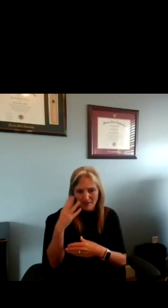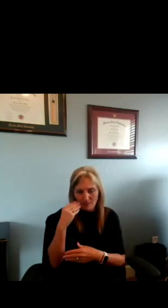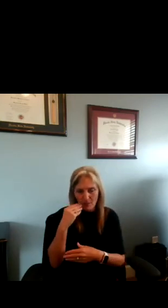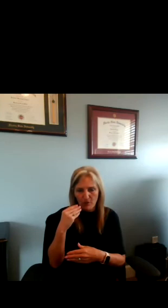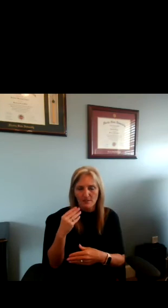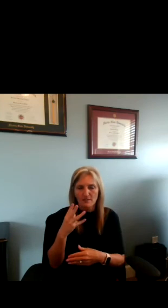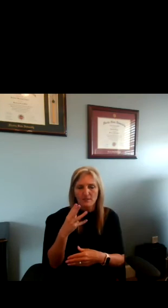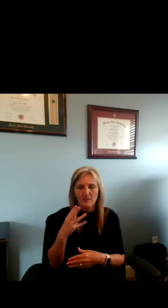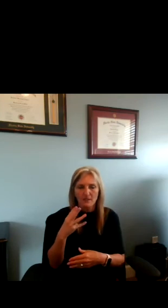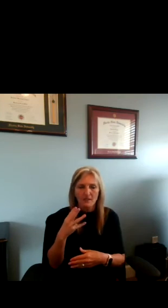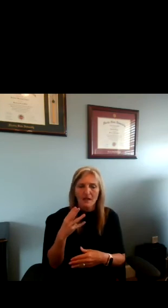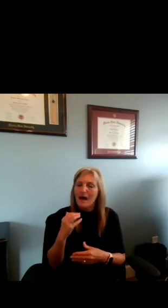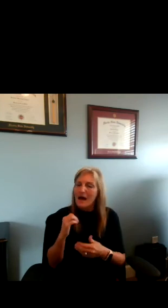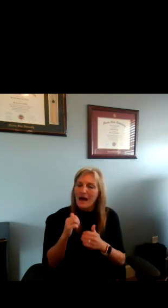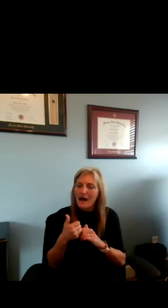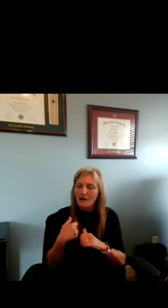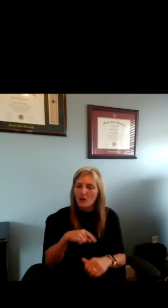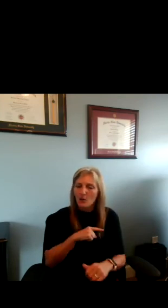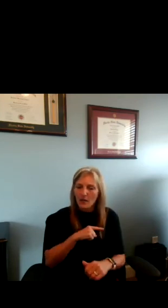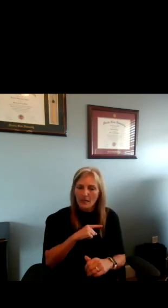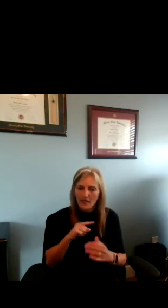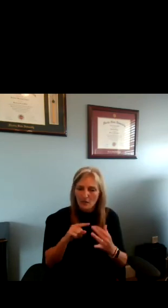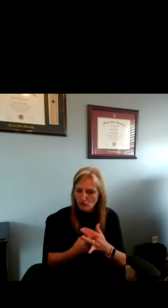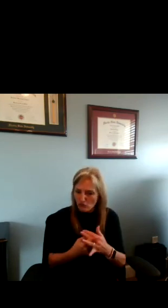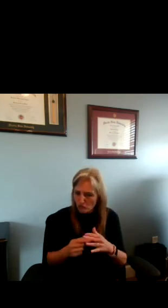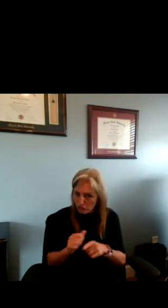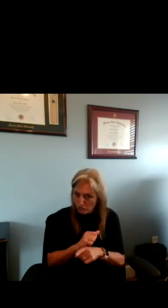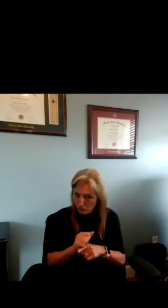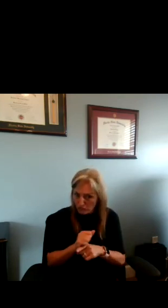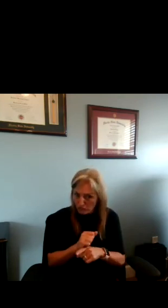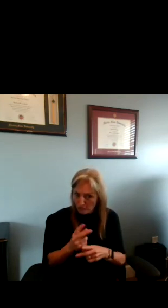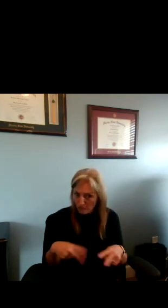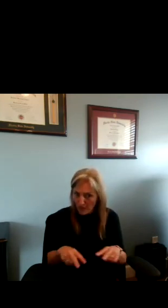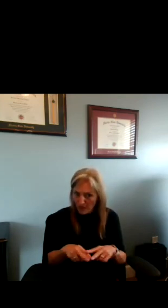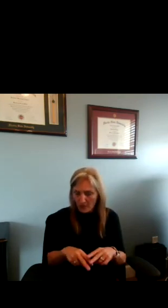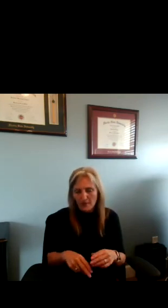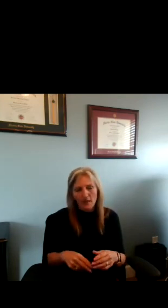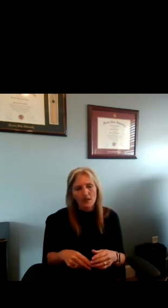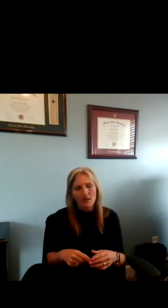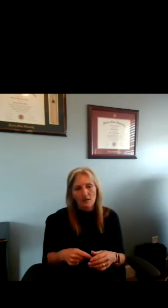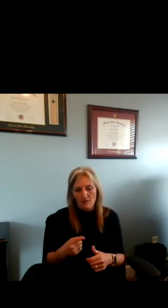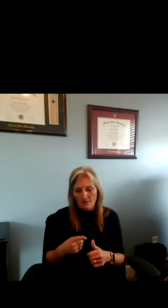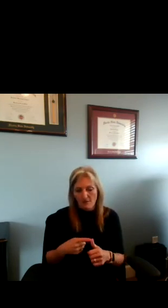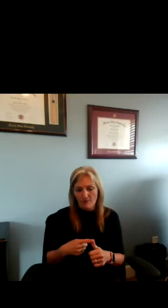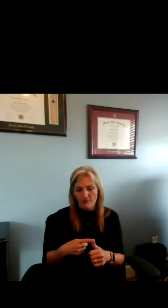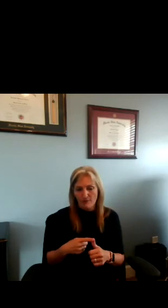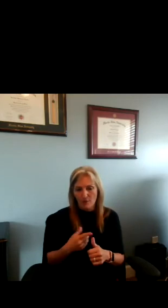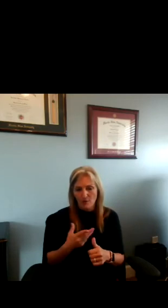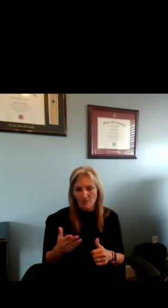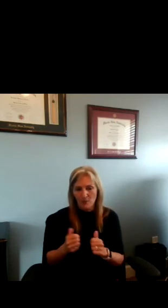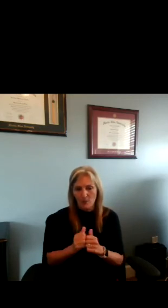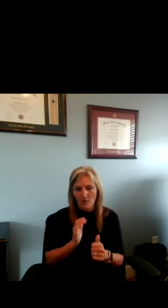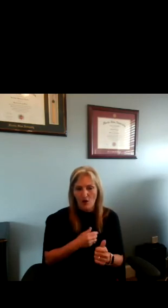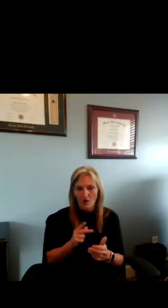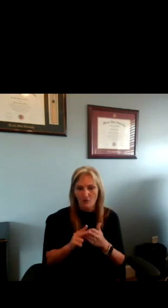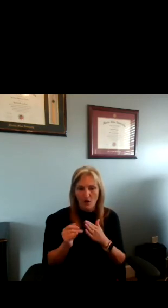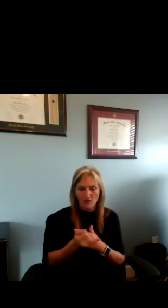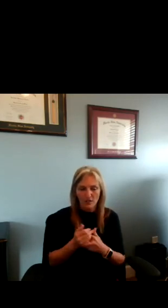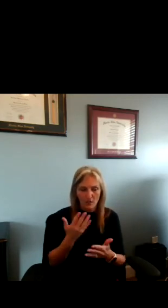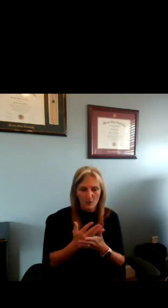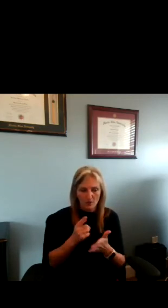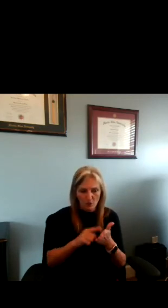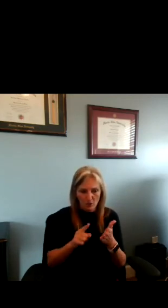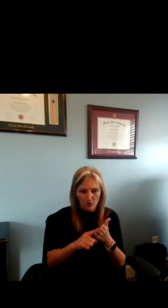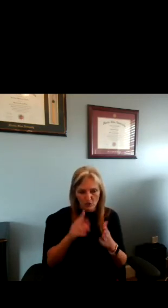So how do we put these values into practice? The core component of our PRI project is the Prison Research and Innovation